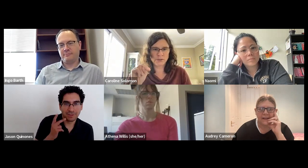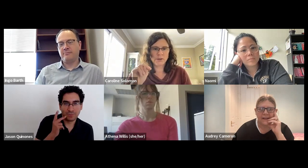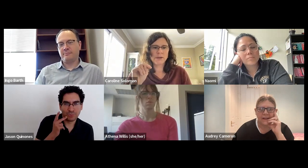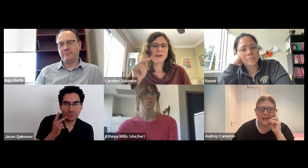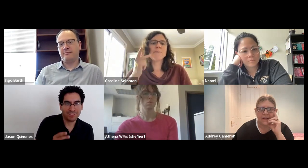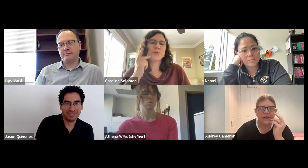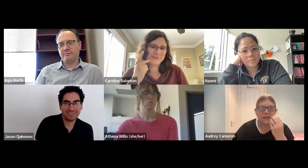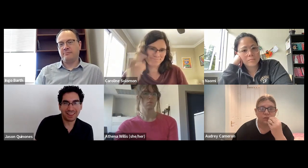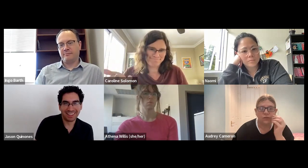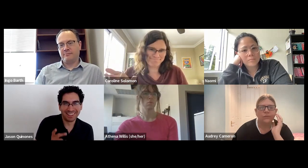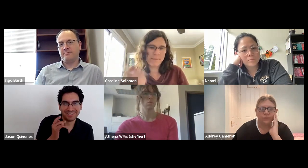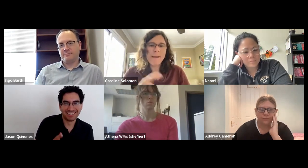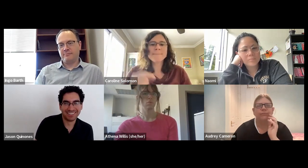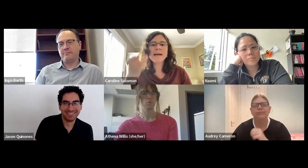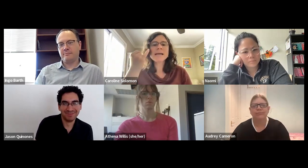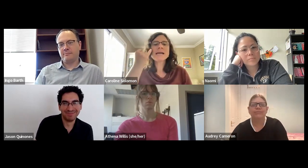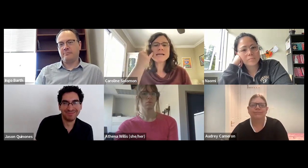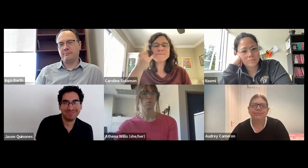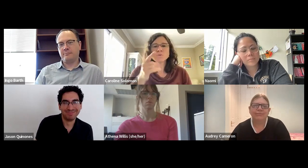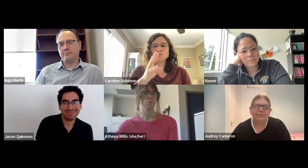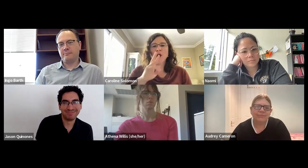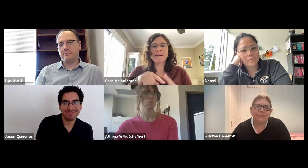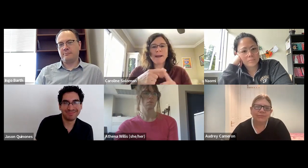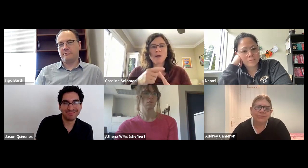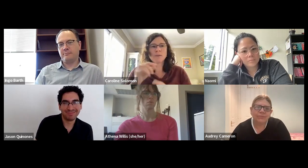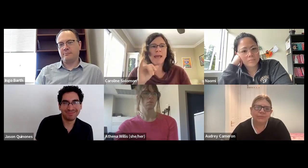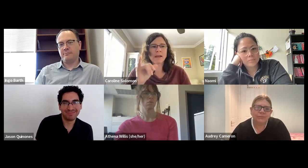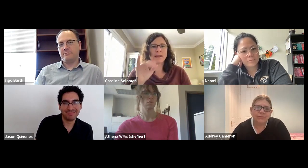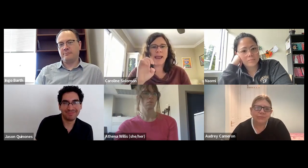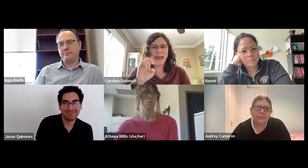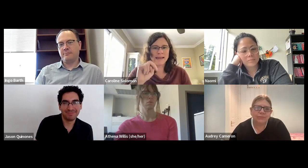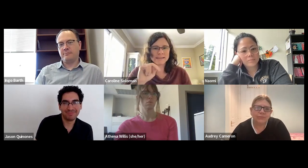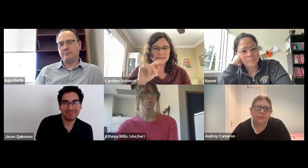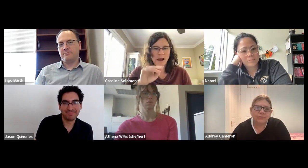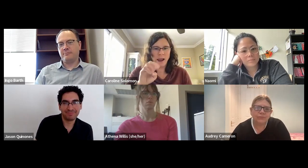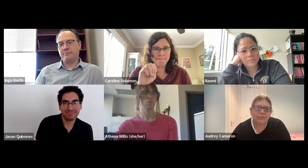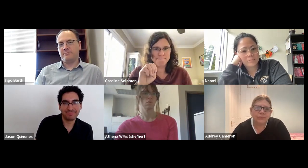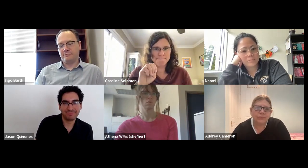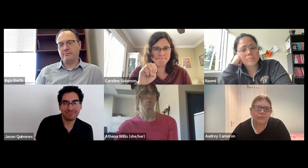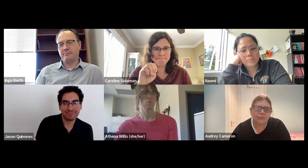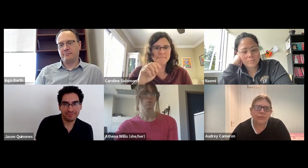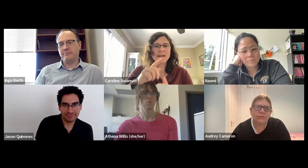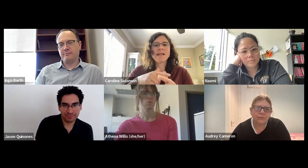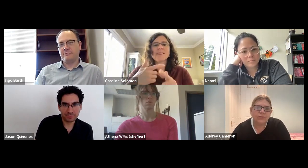as a part of nutrition, then you sign protein like this. But if you're signing protein like an